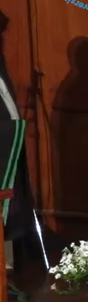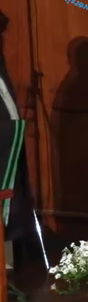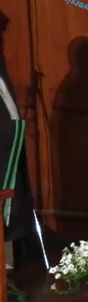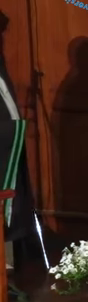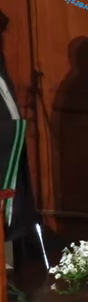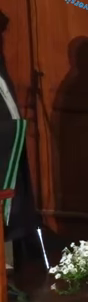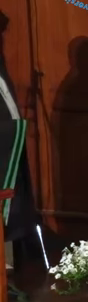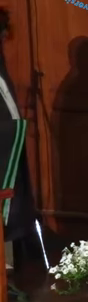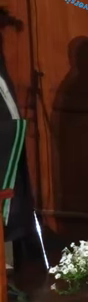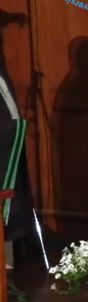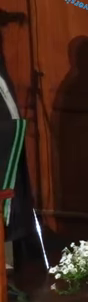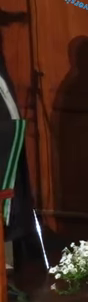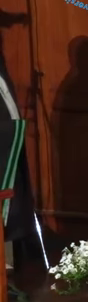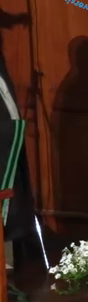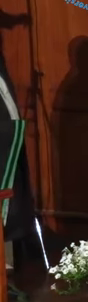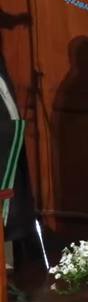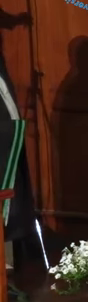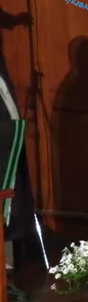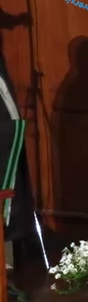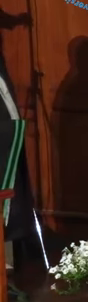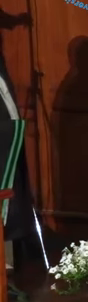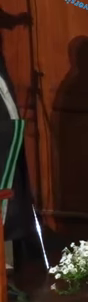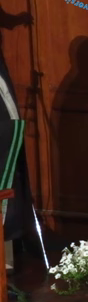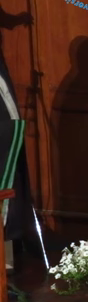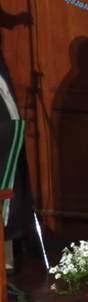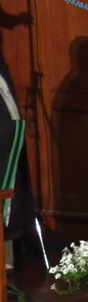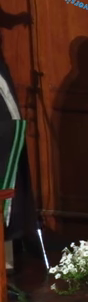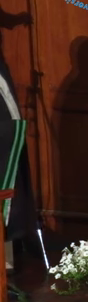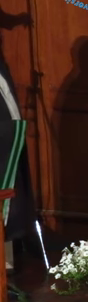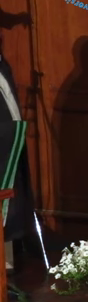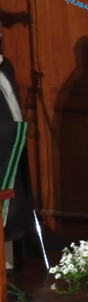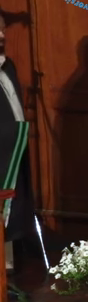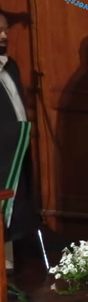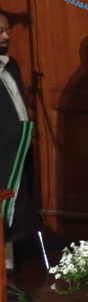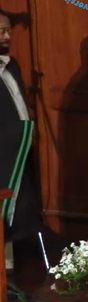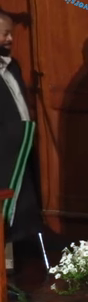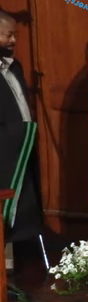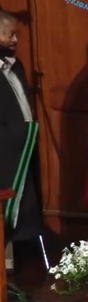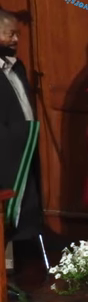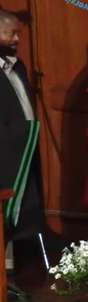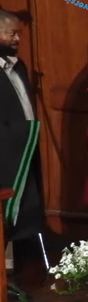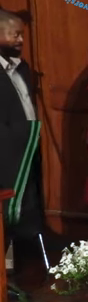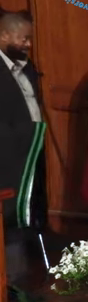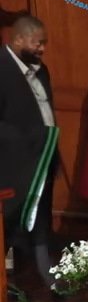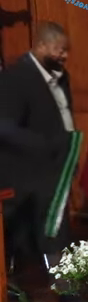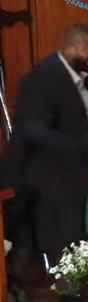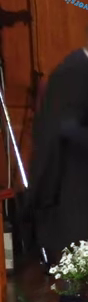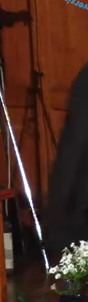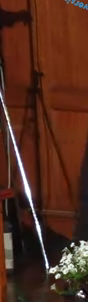For Bachelor of Science, Honors in Geographical Information Systems, Teboho Jacob